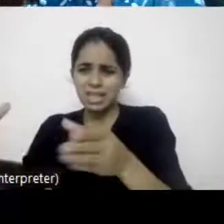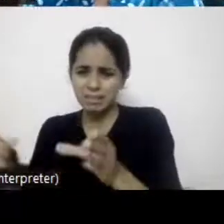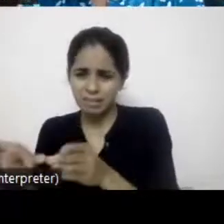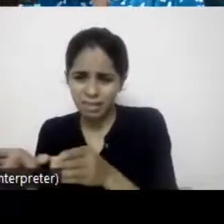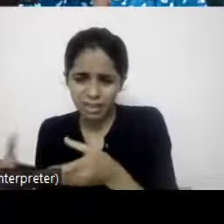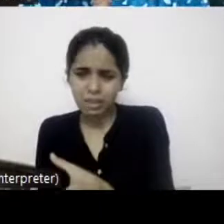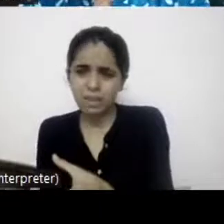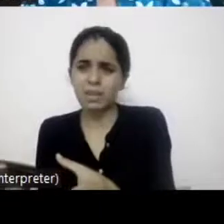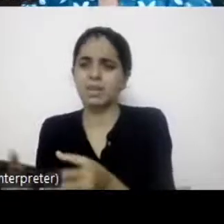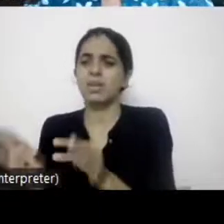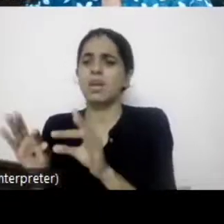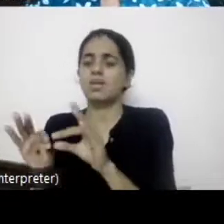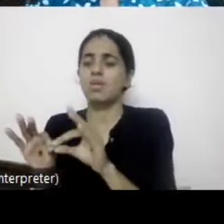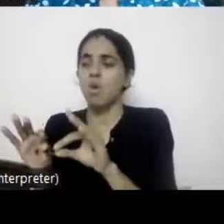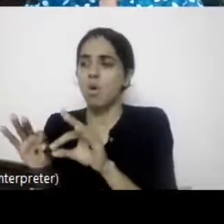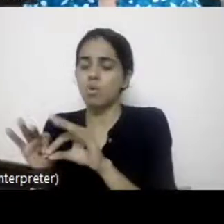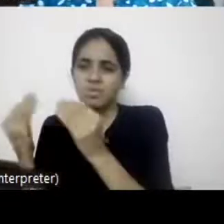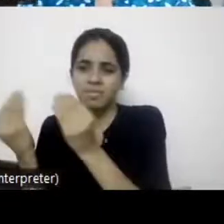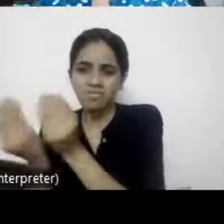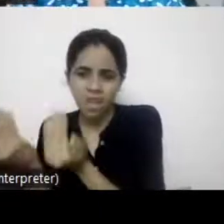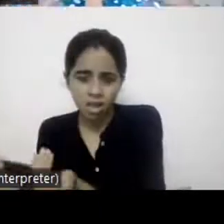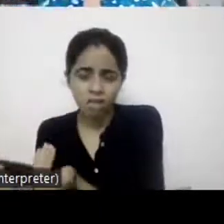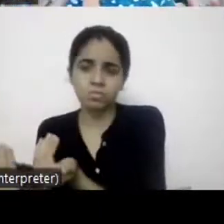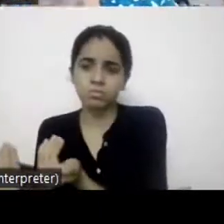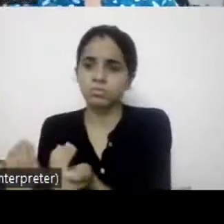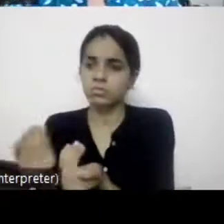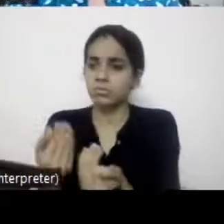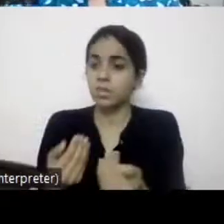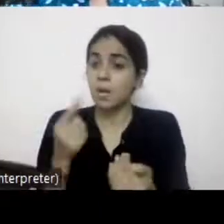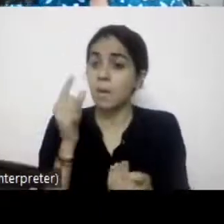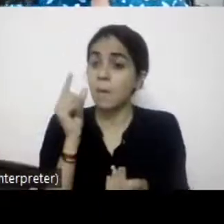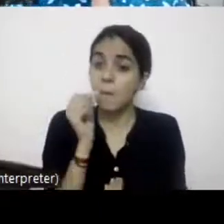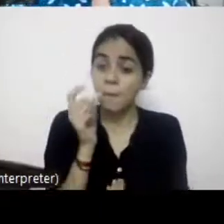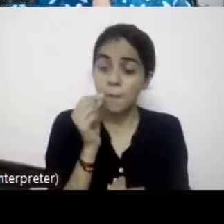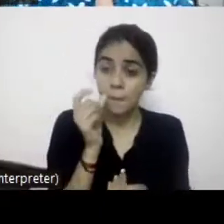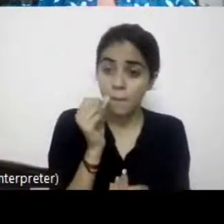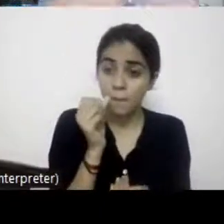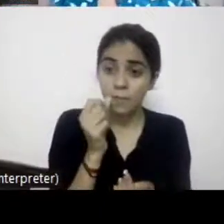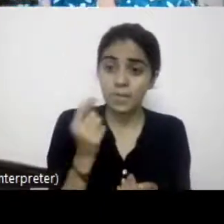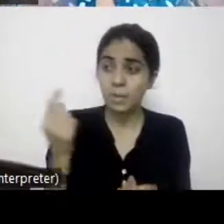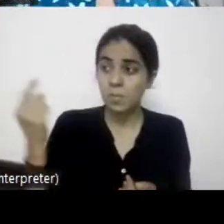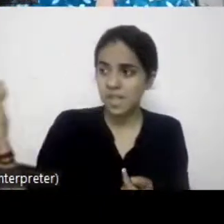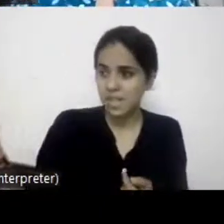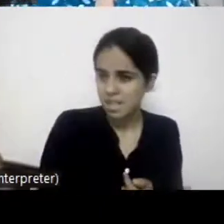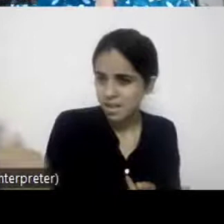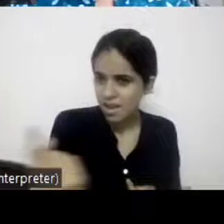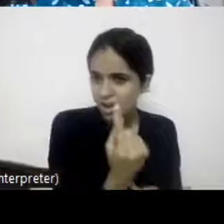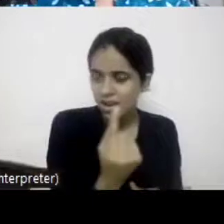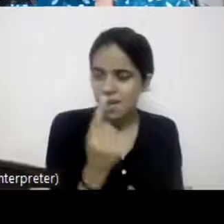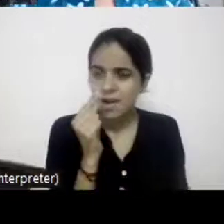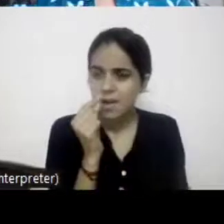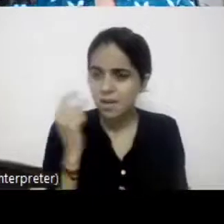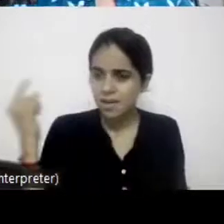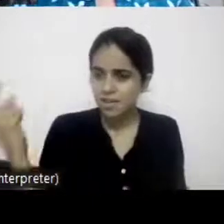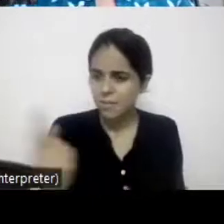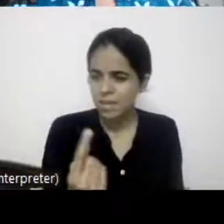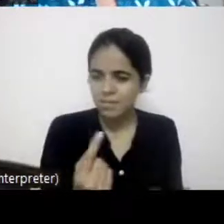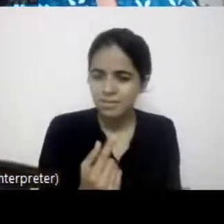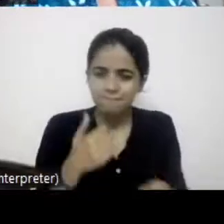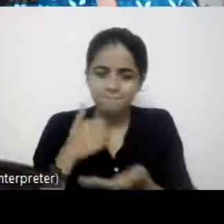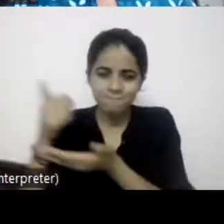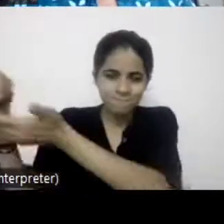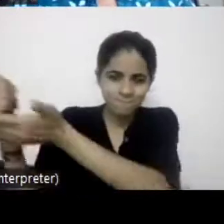from the vicinity. And, you would see a male hero coming out and, helping her out.